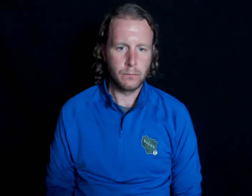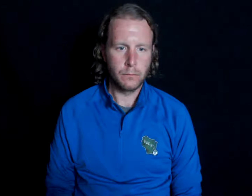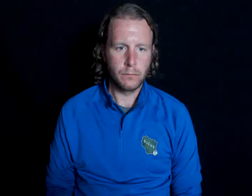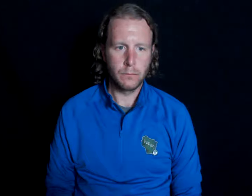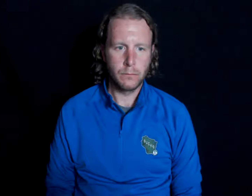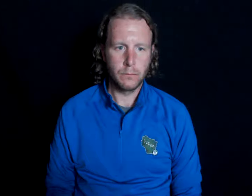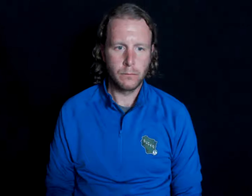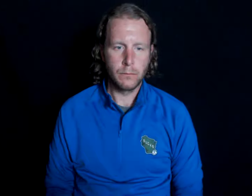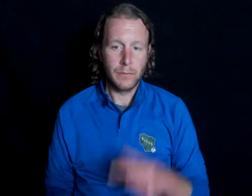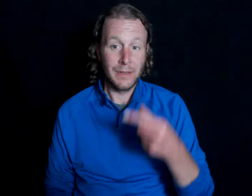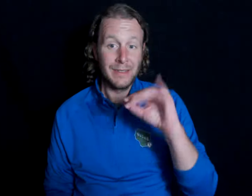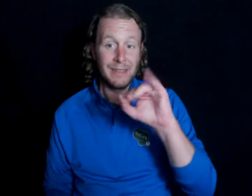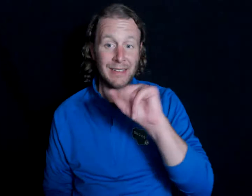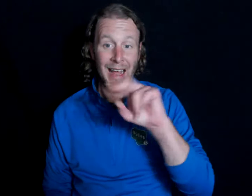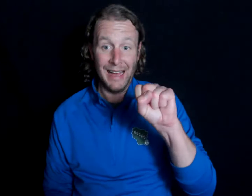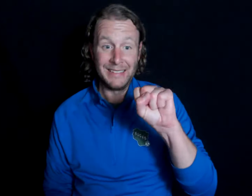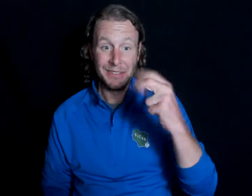Giannis lets the 3-ball go.